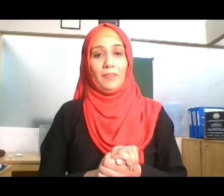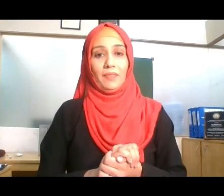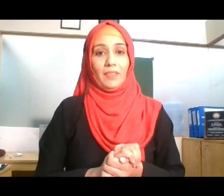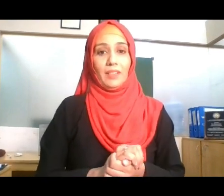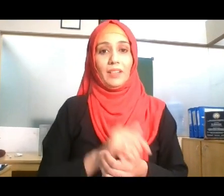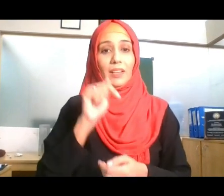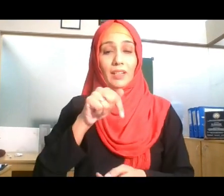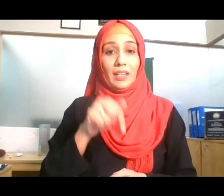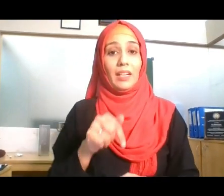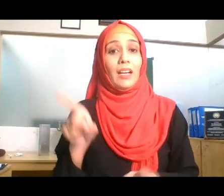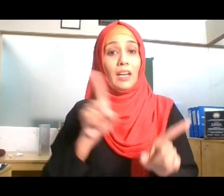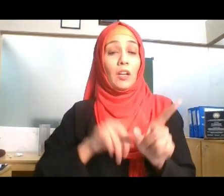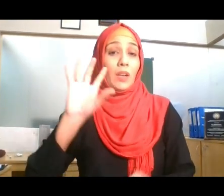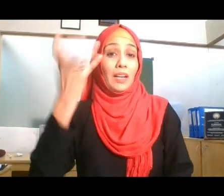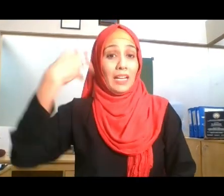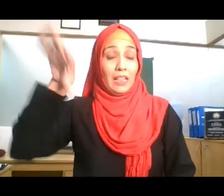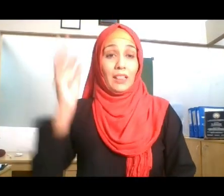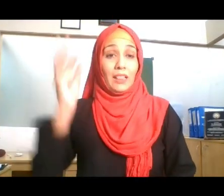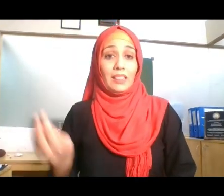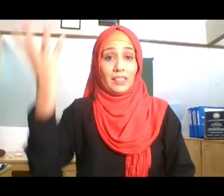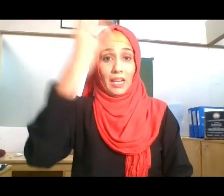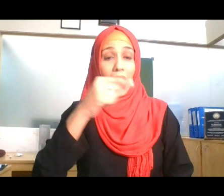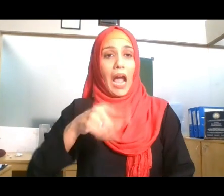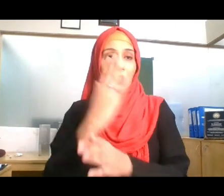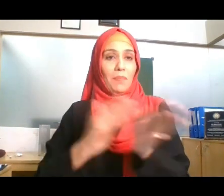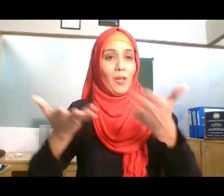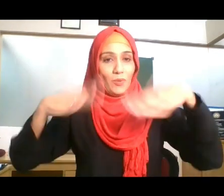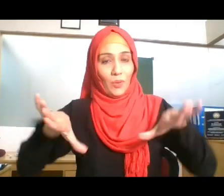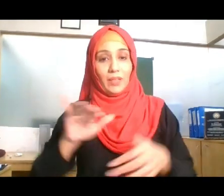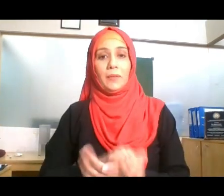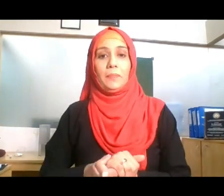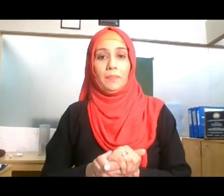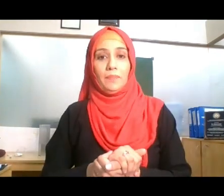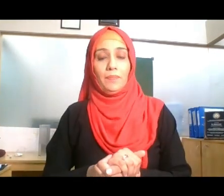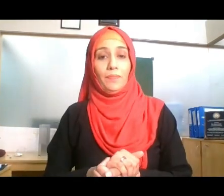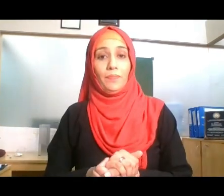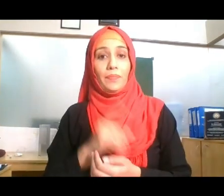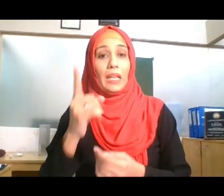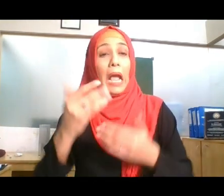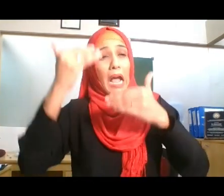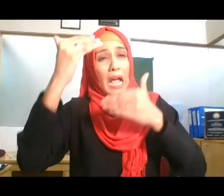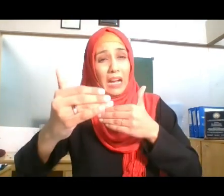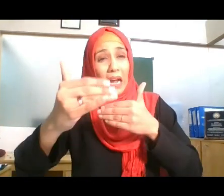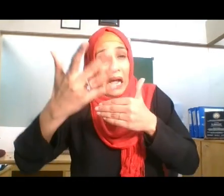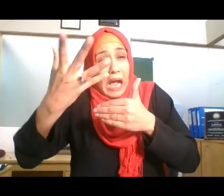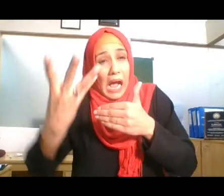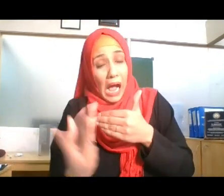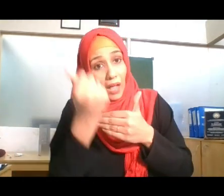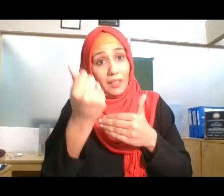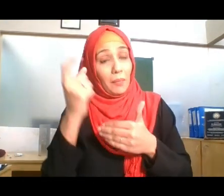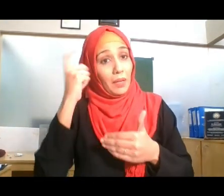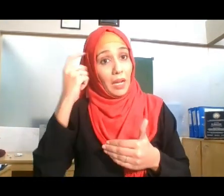for this year's International Day of Persons with Disabilities is removing barriers to create an inclusive